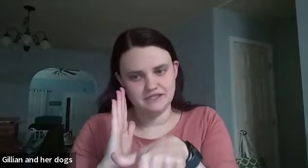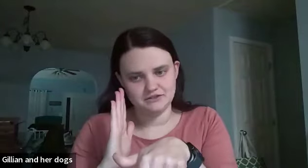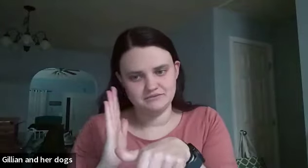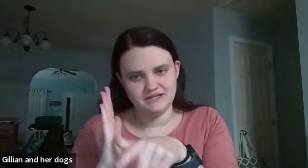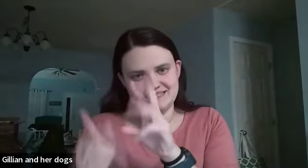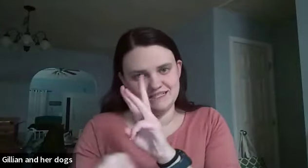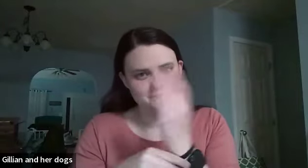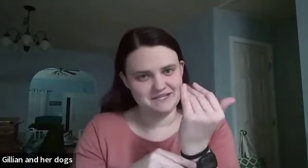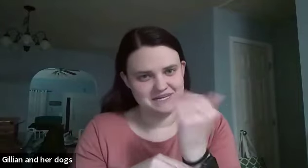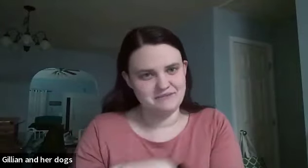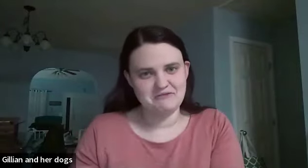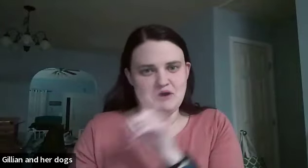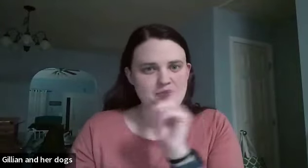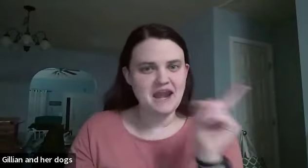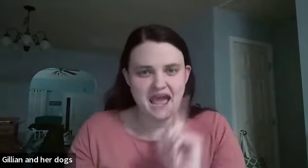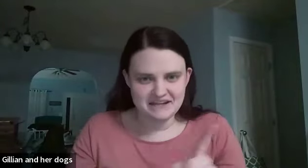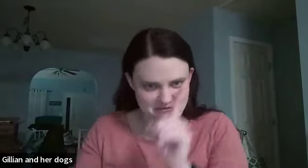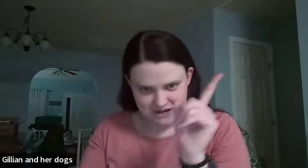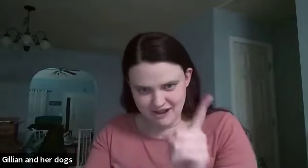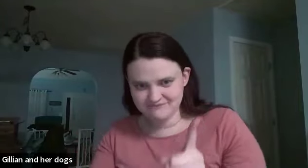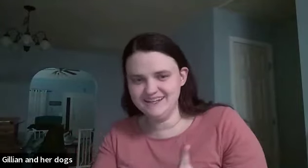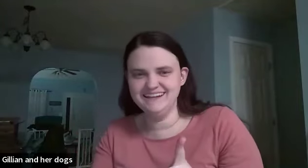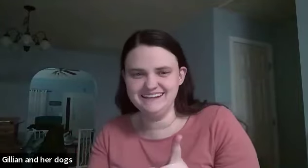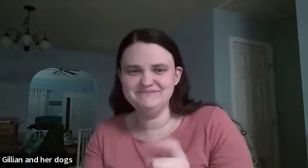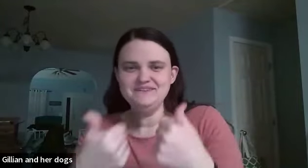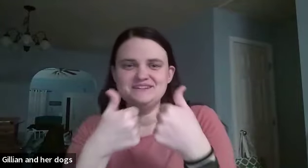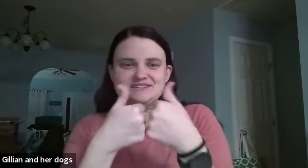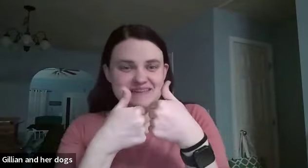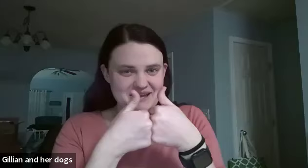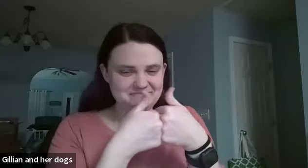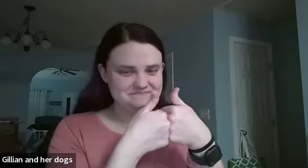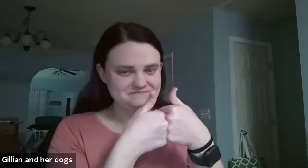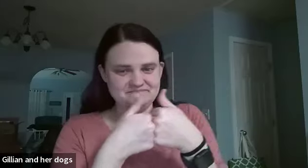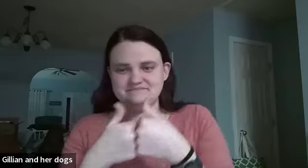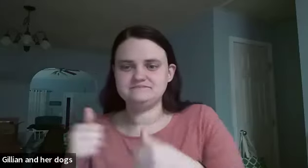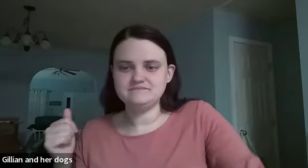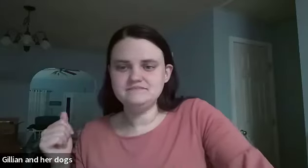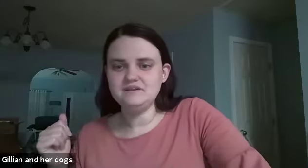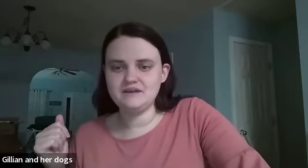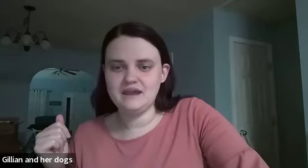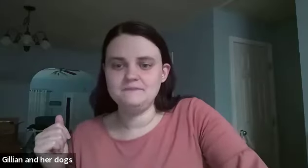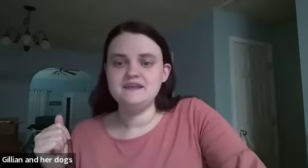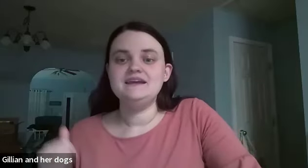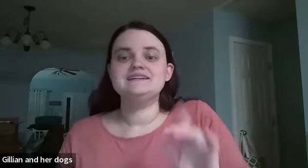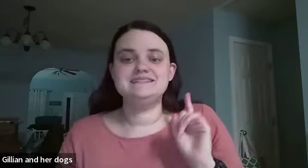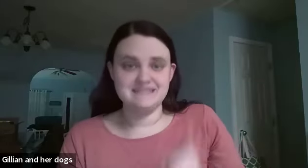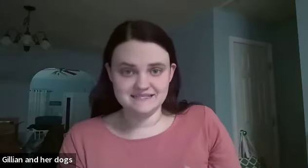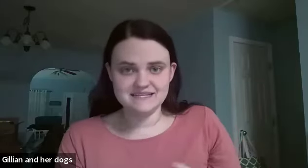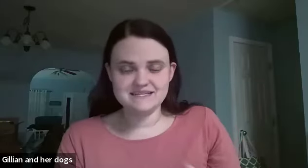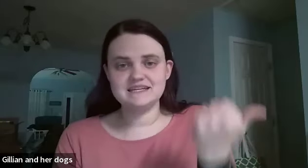later, but it's 6:15 and I'm like, I'm not adding that right now. So game. Okay. Dentist is